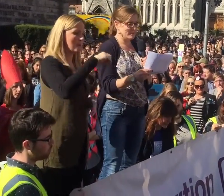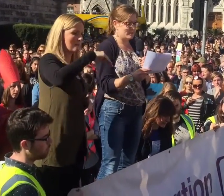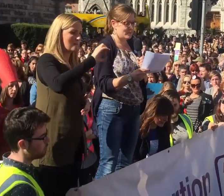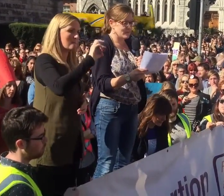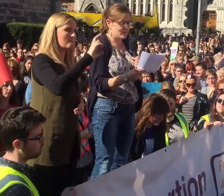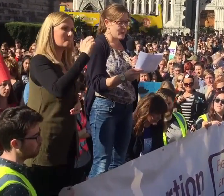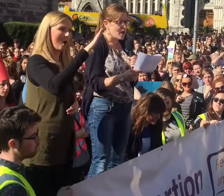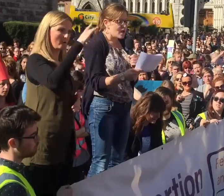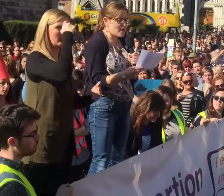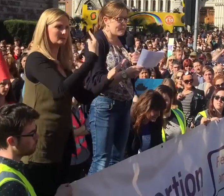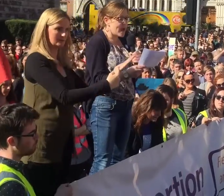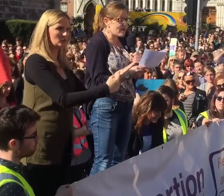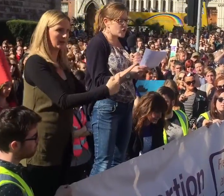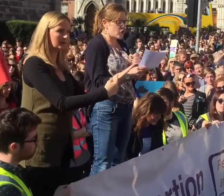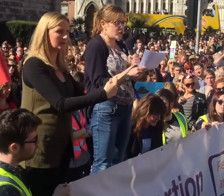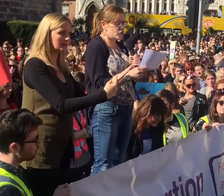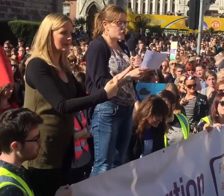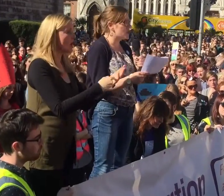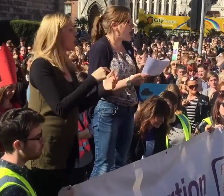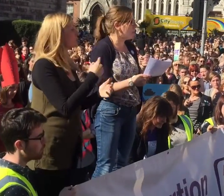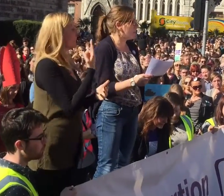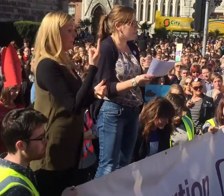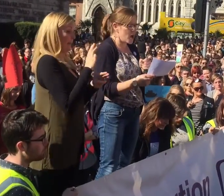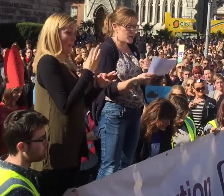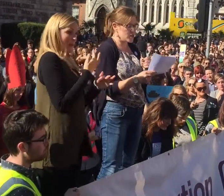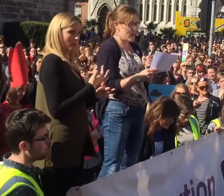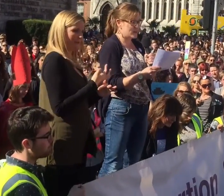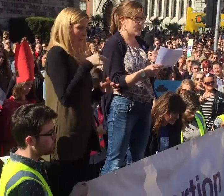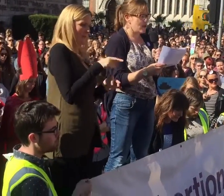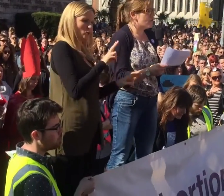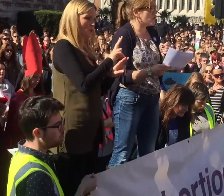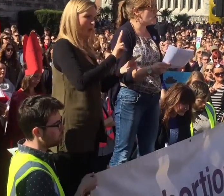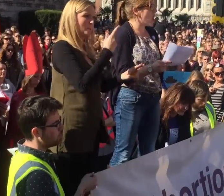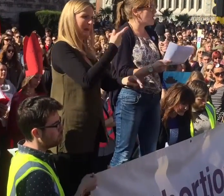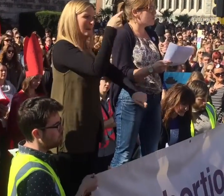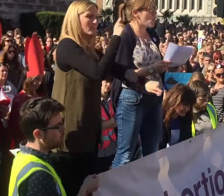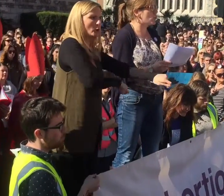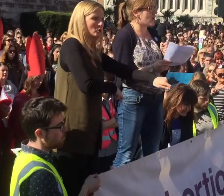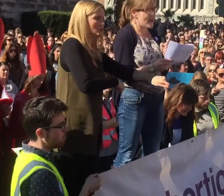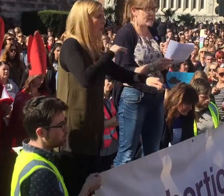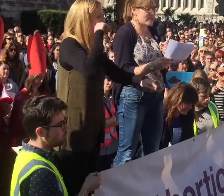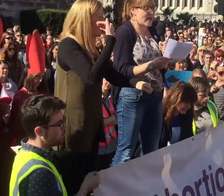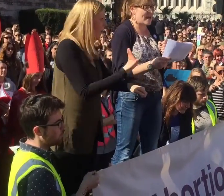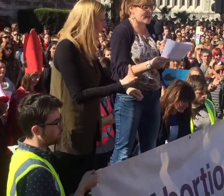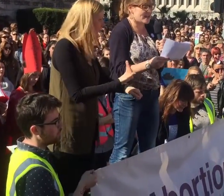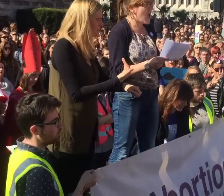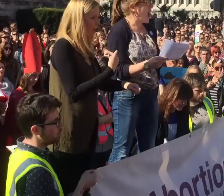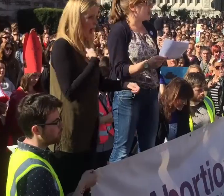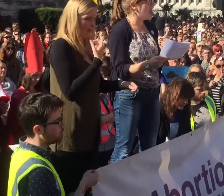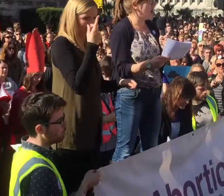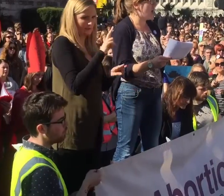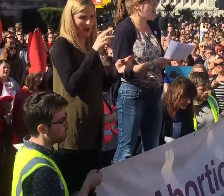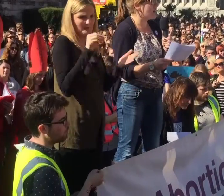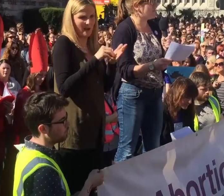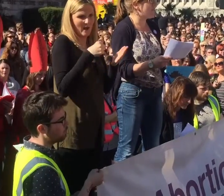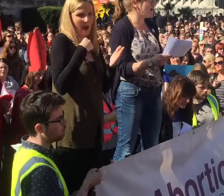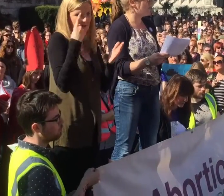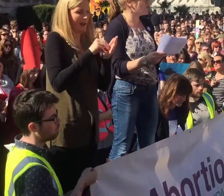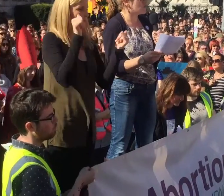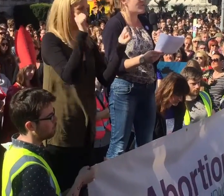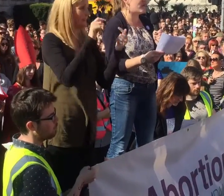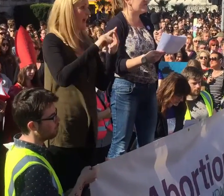choice. That parenthood should not be the punishment for non-procreative sex and not